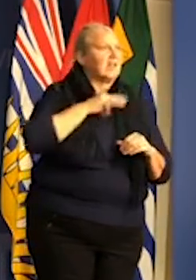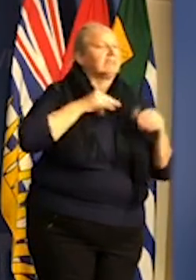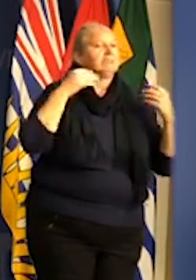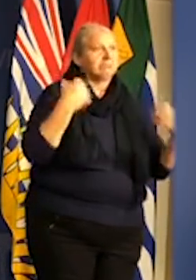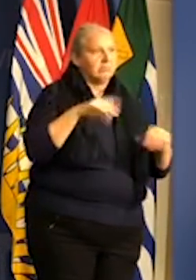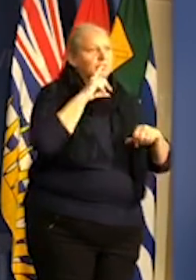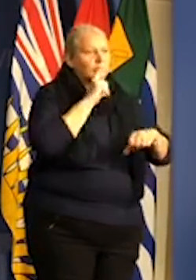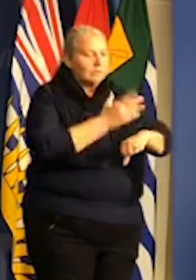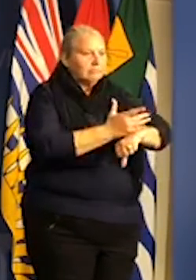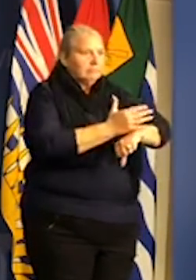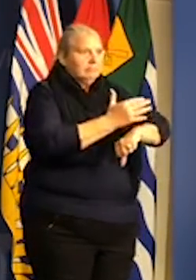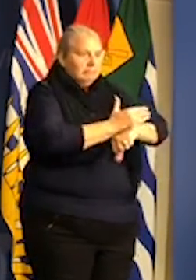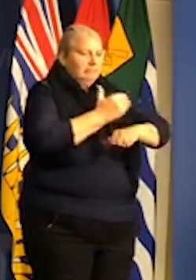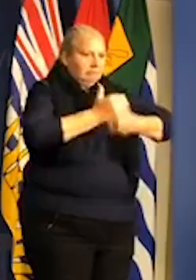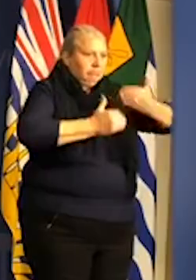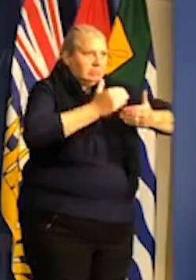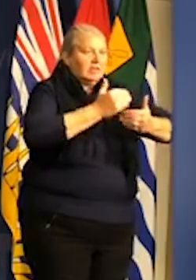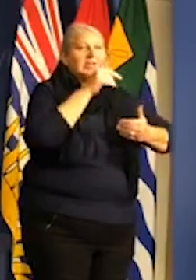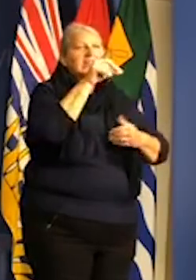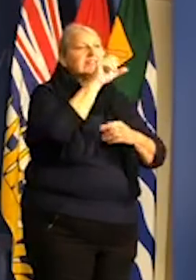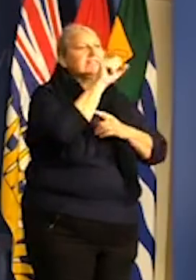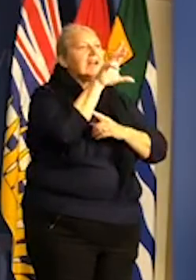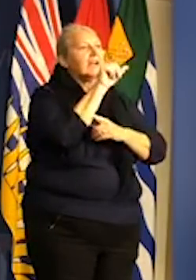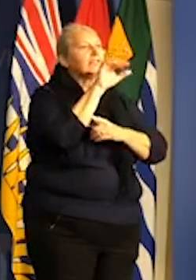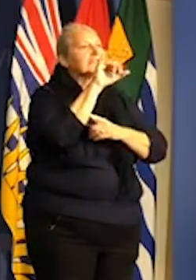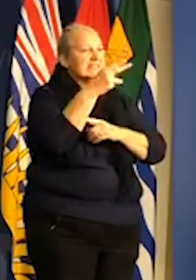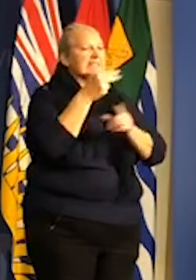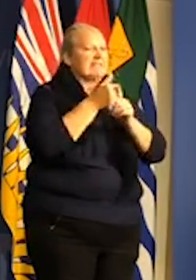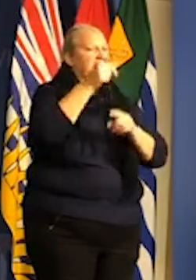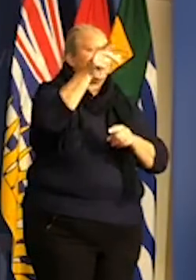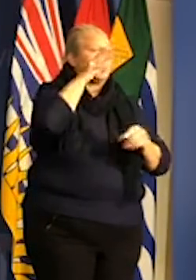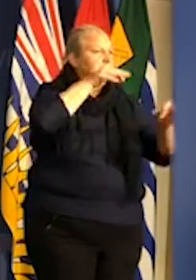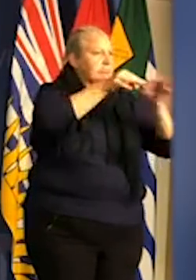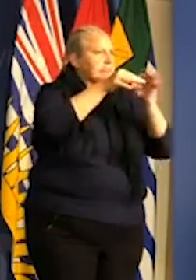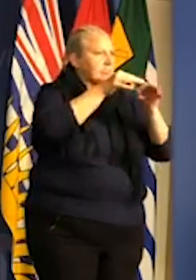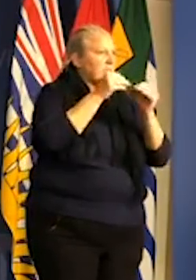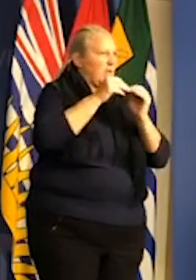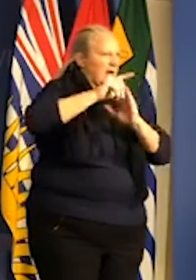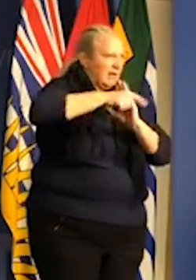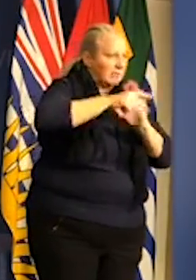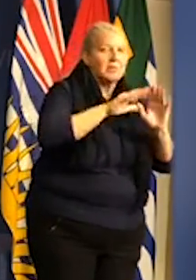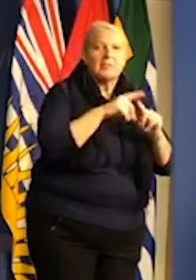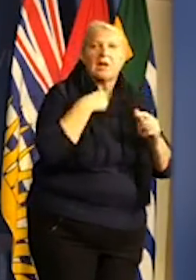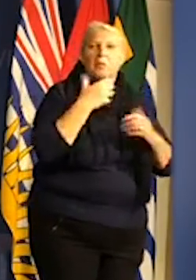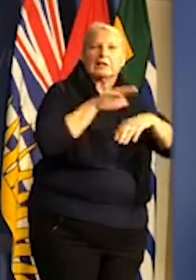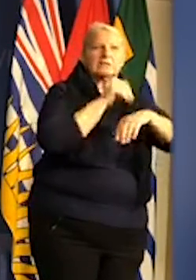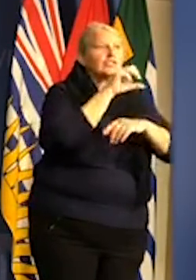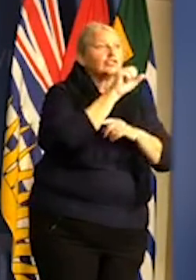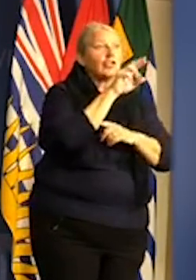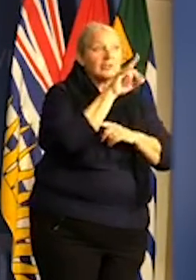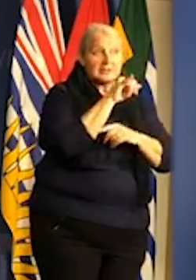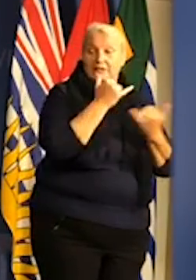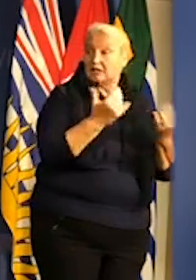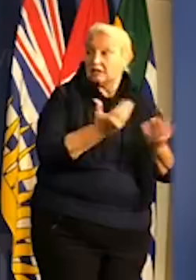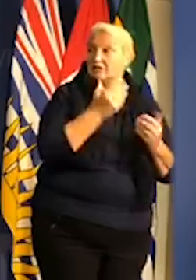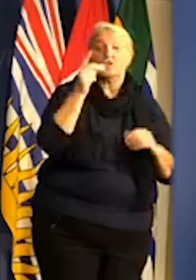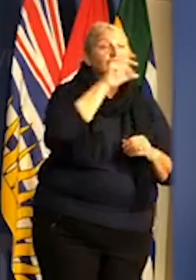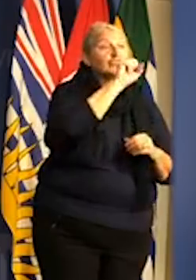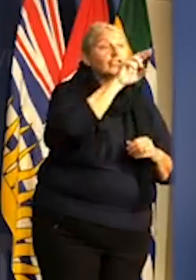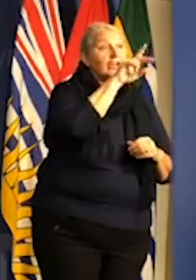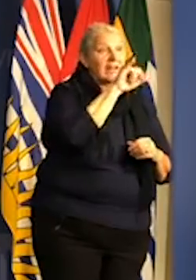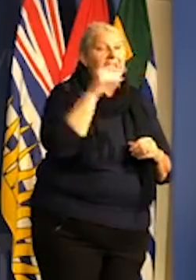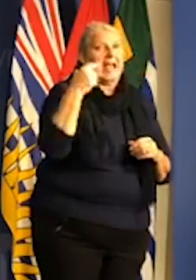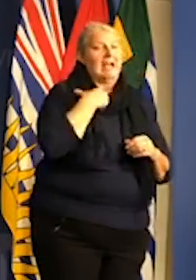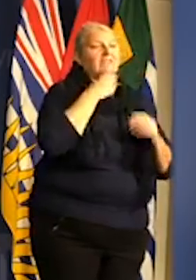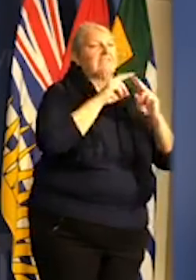Manager Sanders Singh will have more details on that front. But first, I'll bring Sadhu back up here, and he has very important